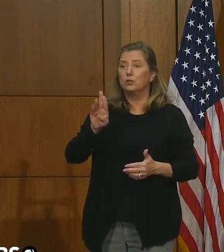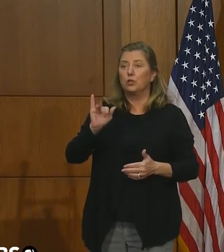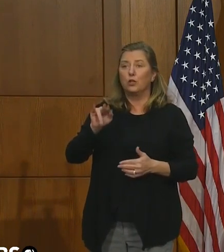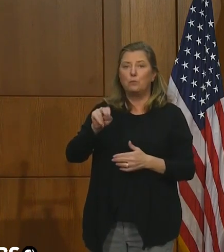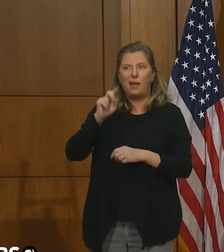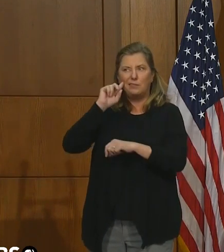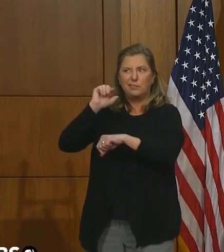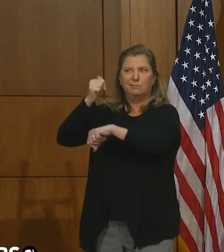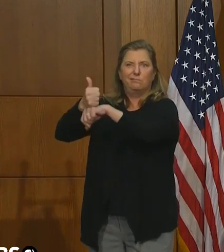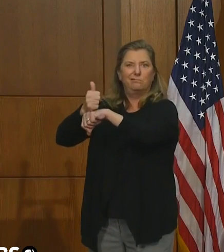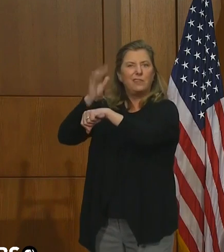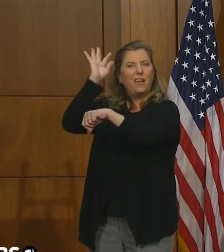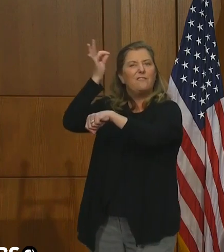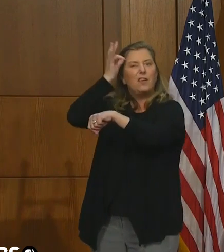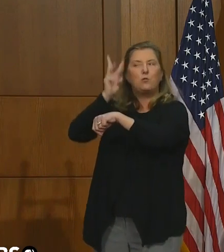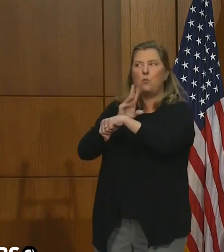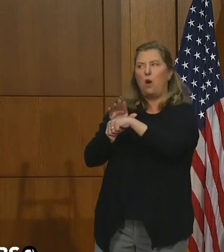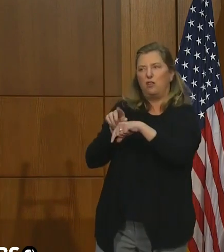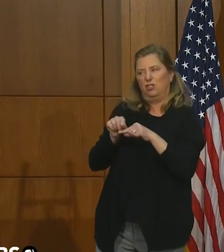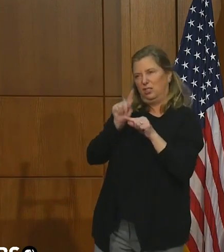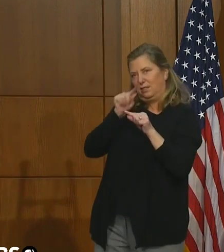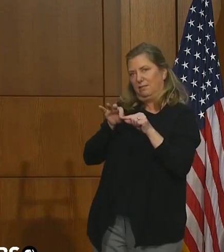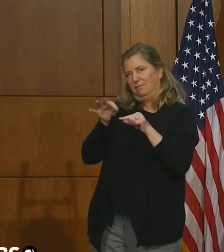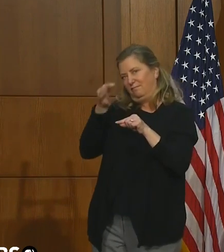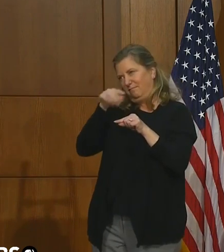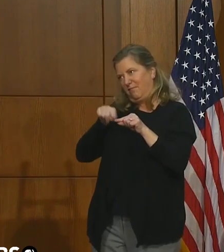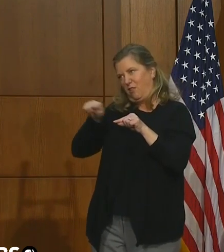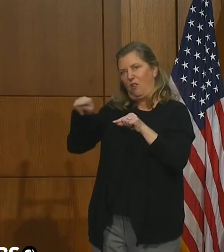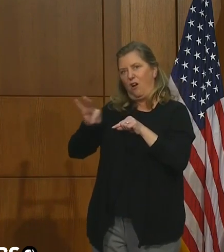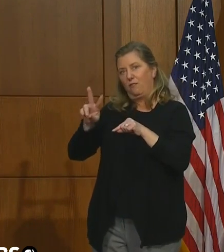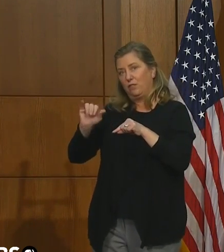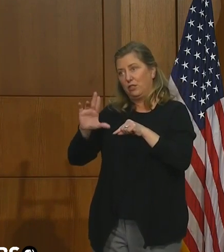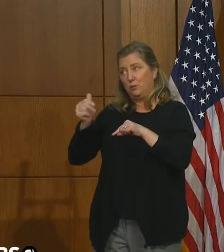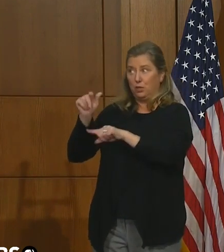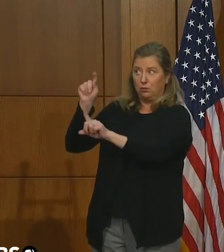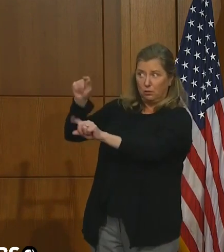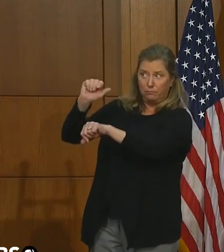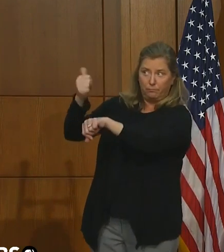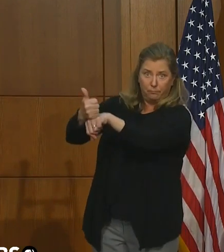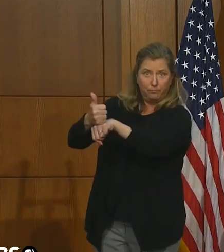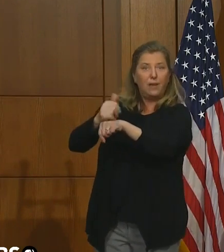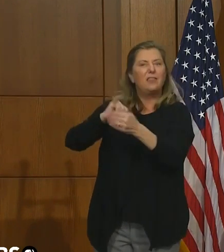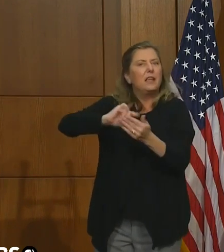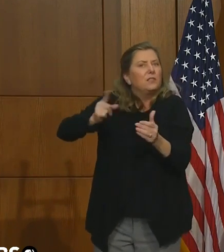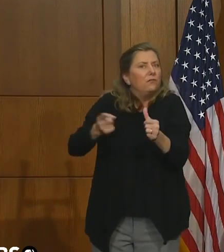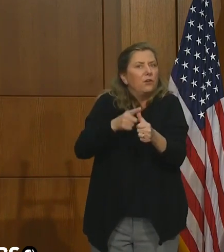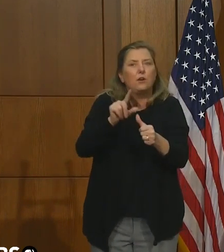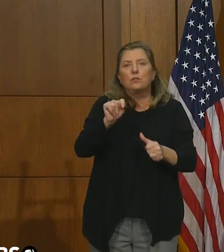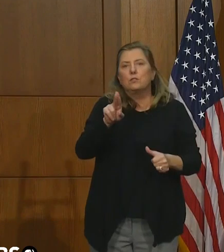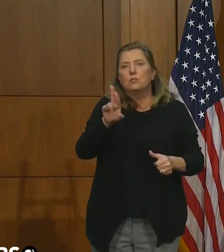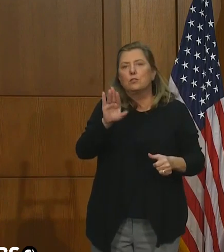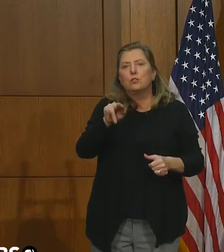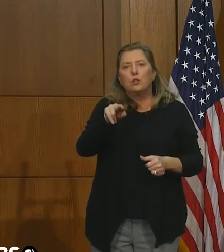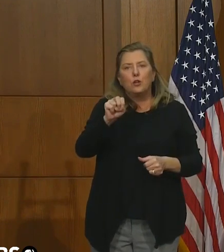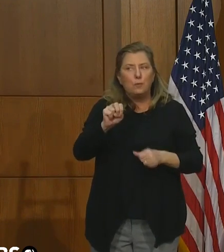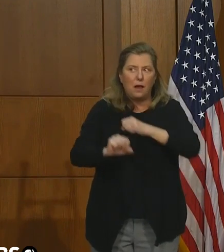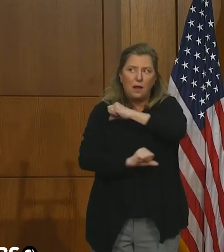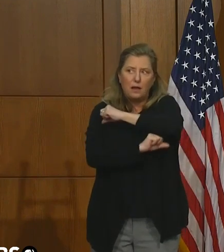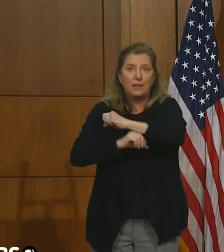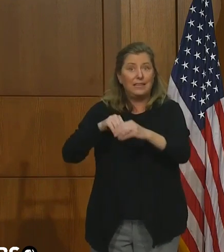federal waters off of our coast, just off of Virginia Beach. This is the first turbine foundation in U.S. federal